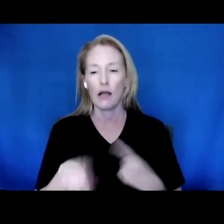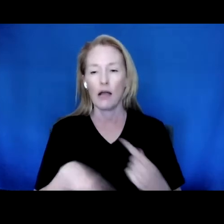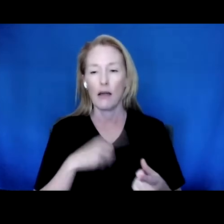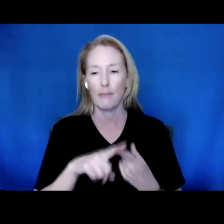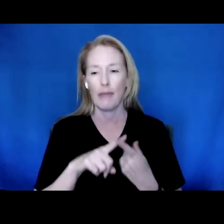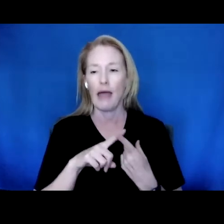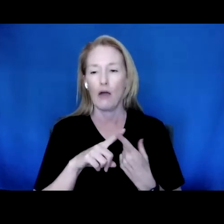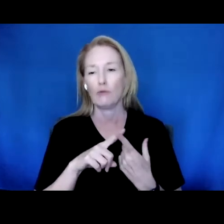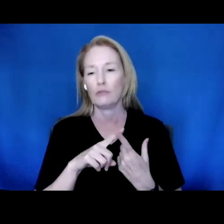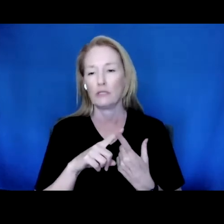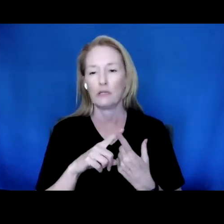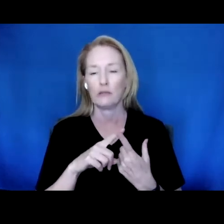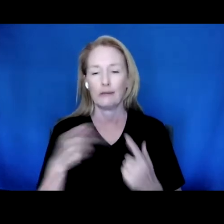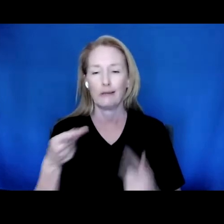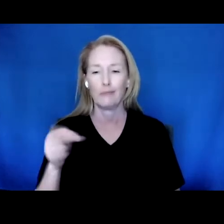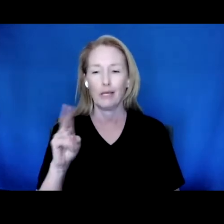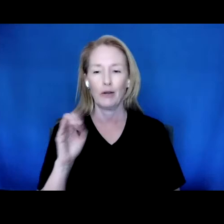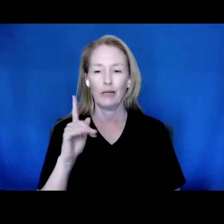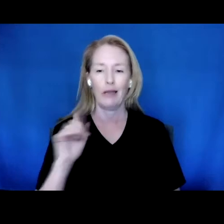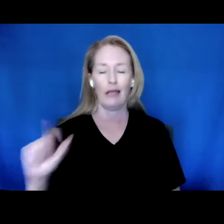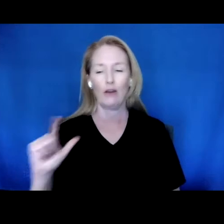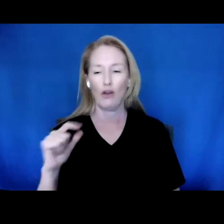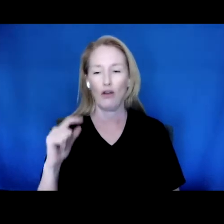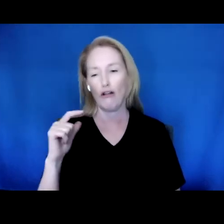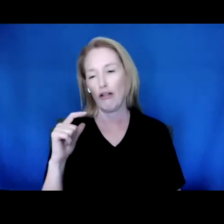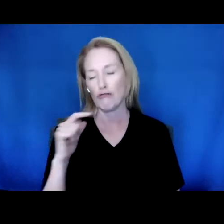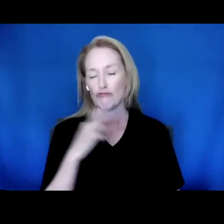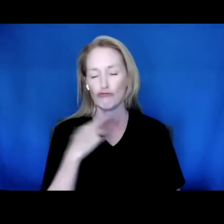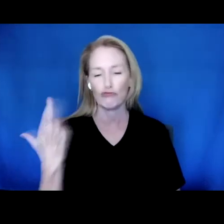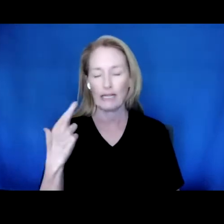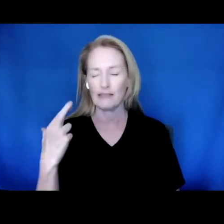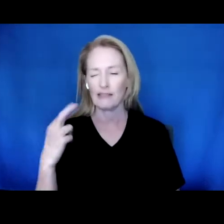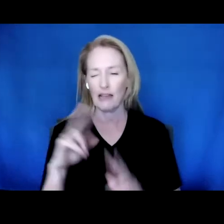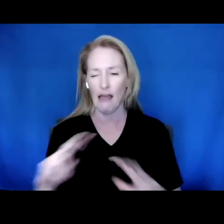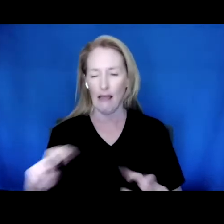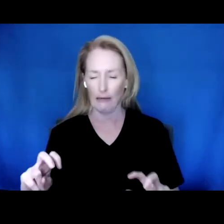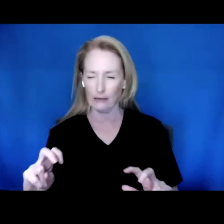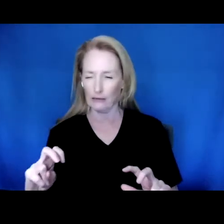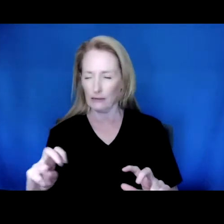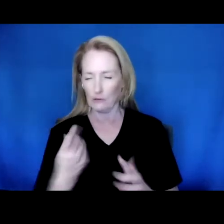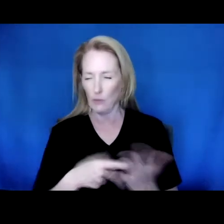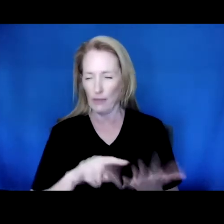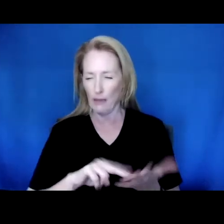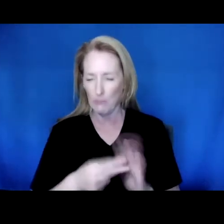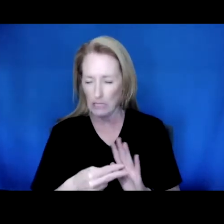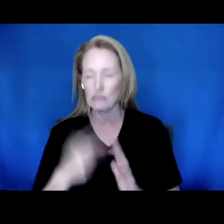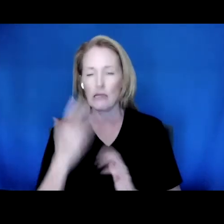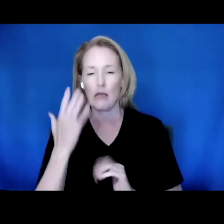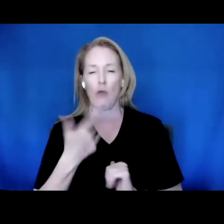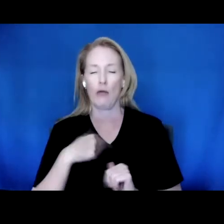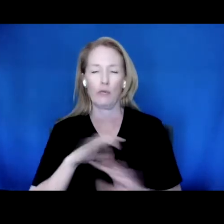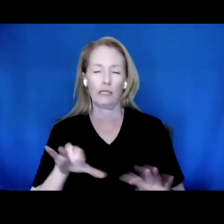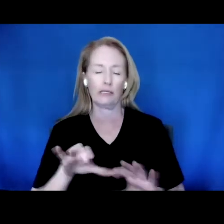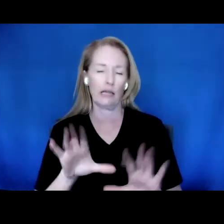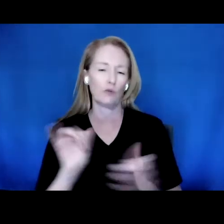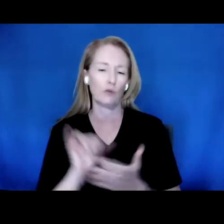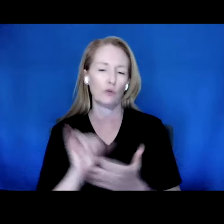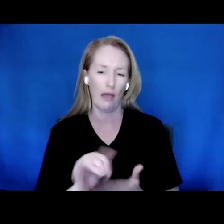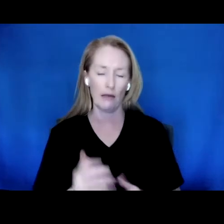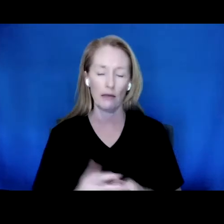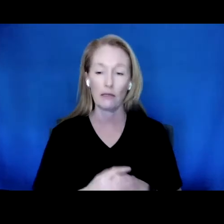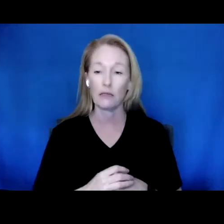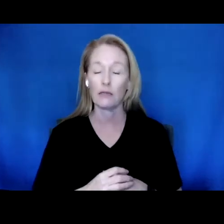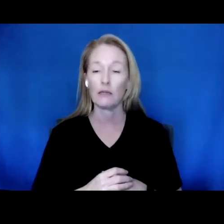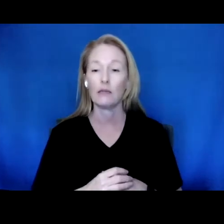we decided to perform this analysis. So despite the agency's best efforts, the infant mortality